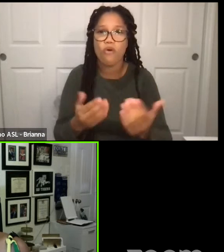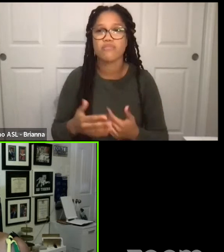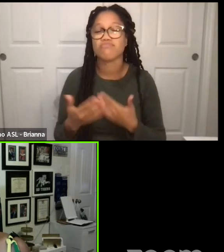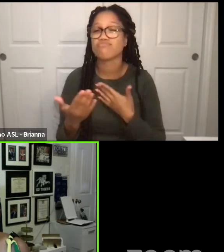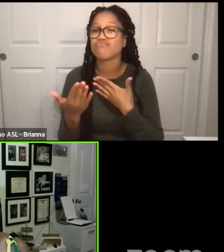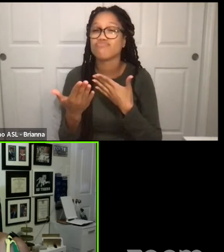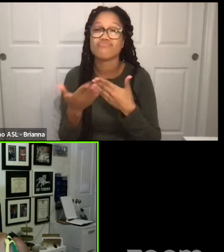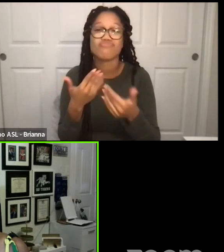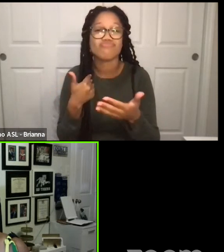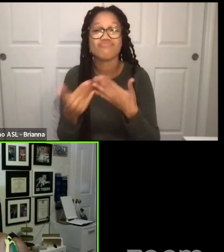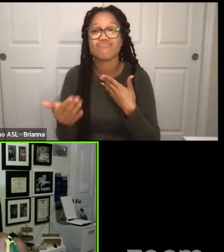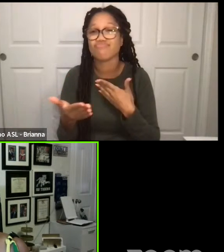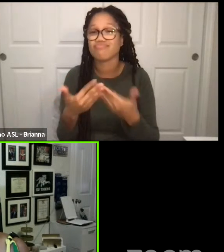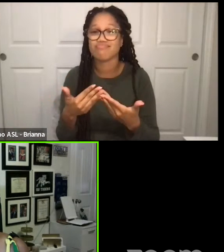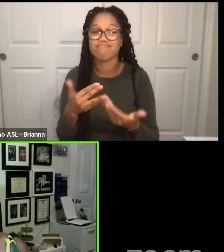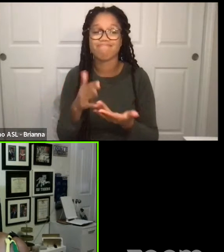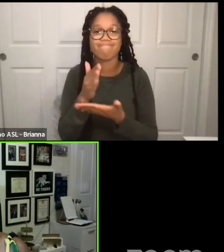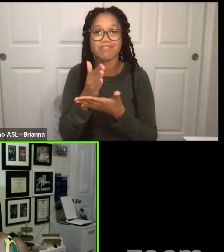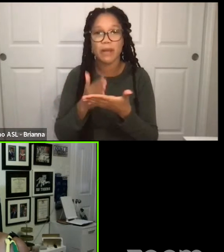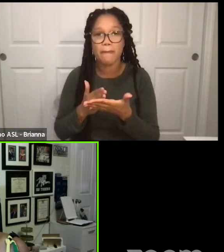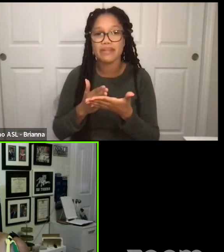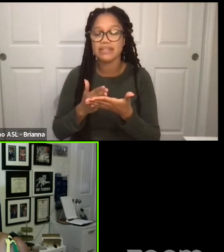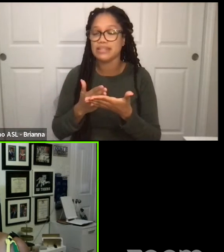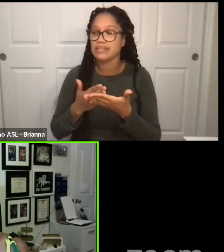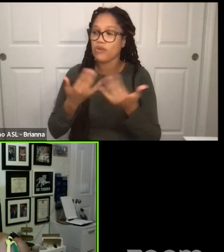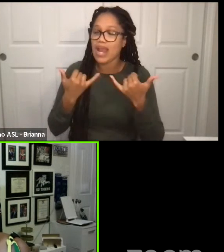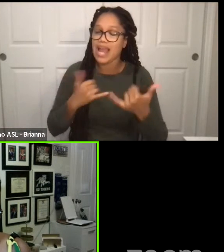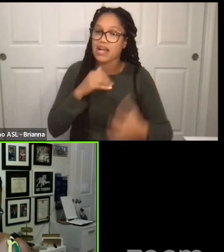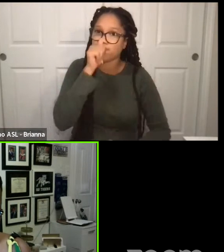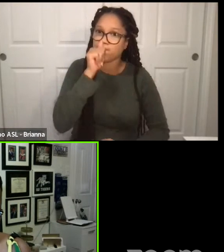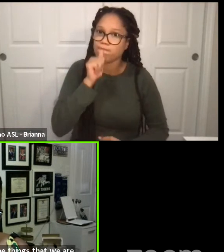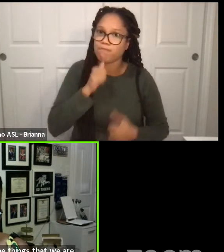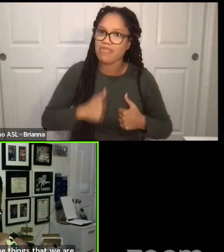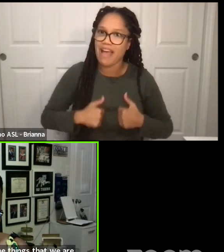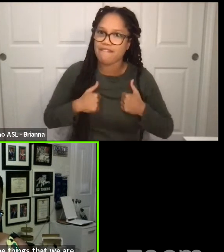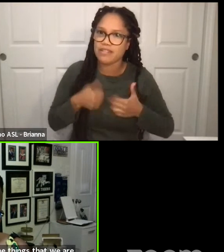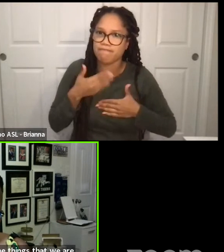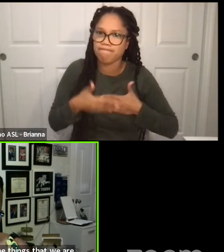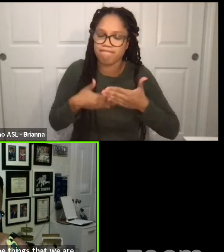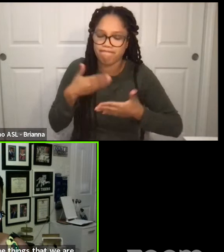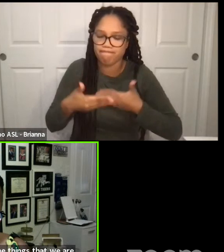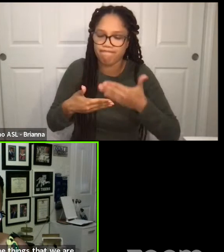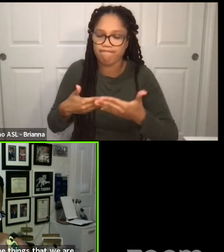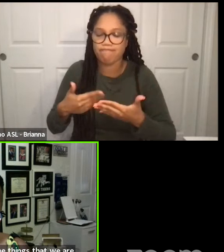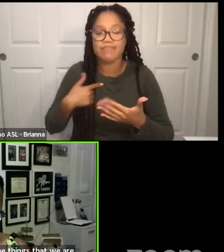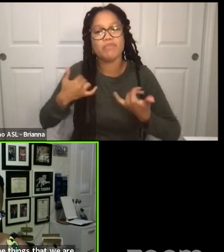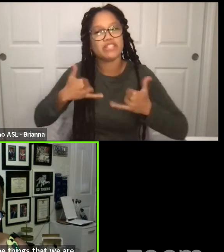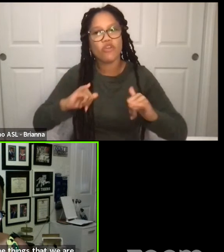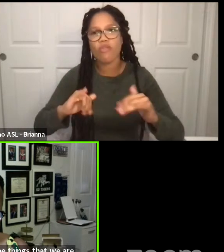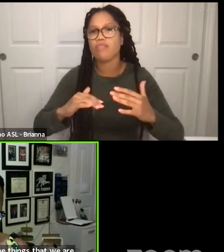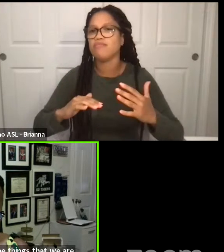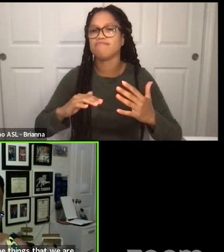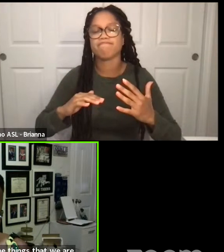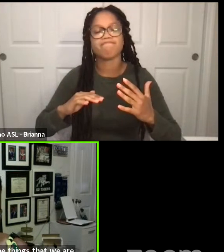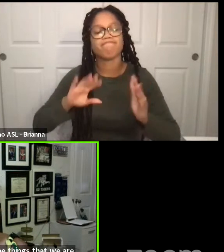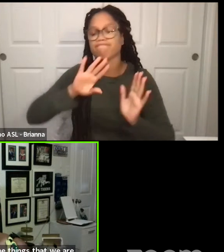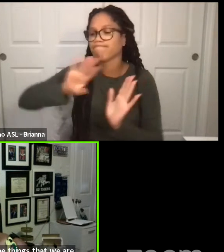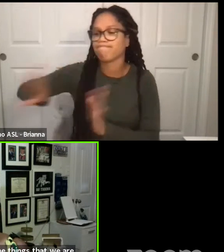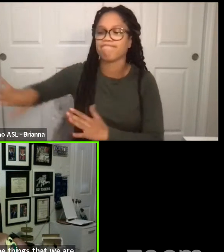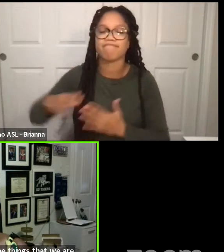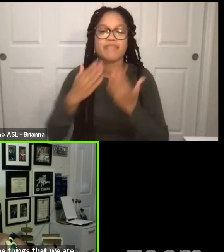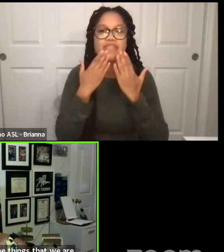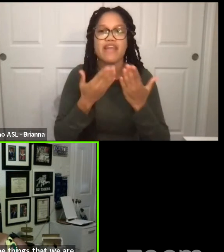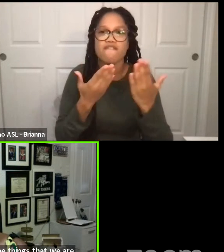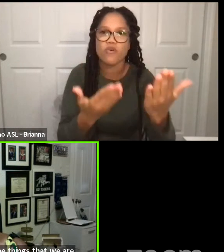some of the things that we are living through. And I'm thankful in spite of some of the pain that